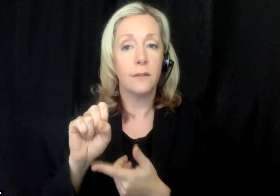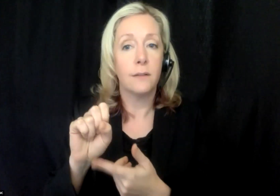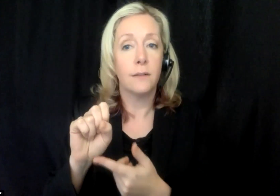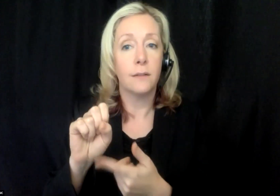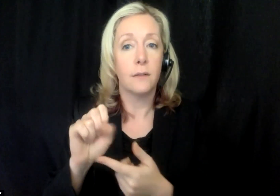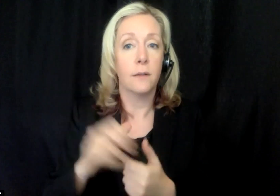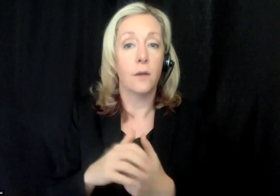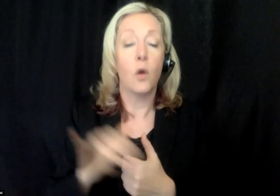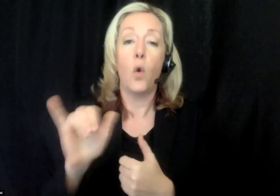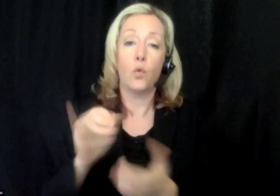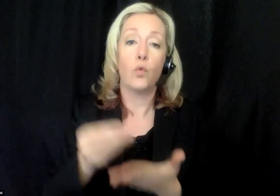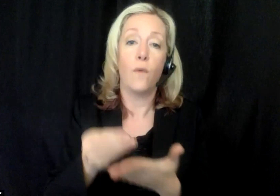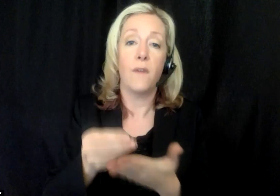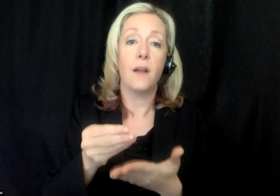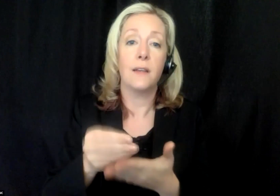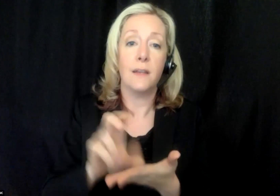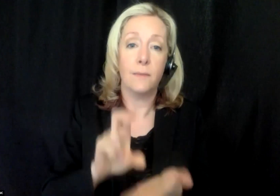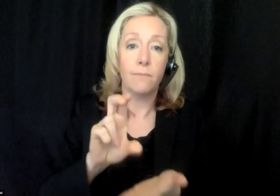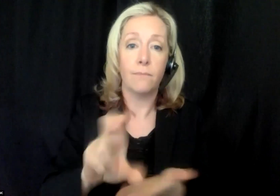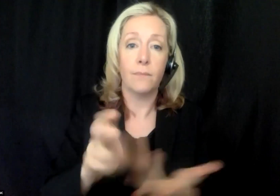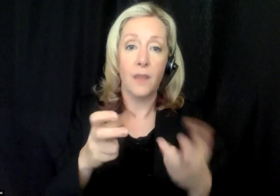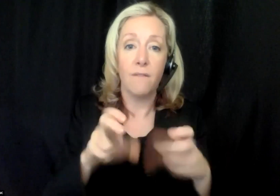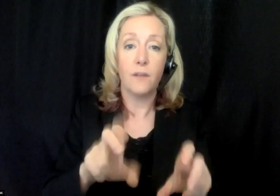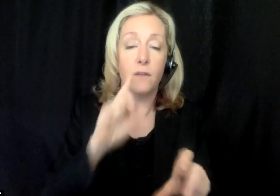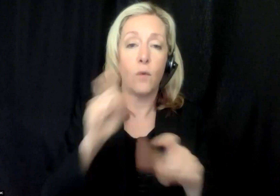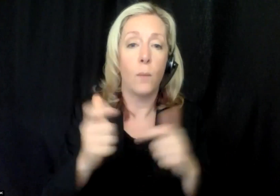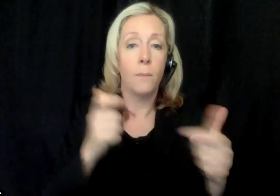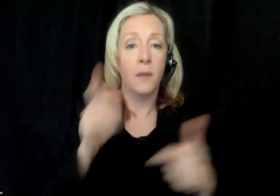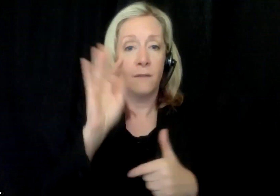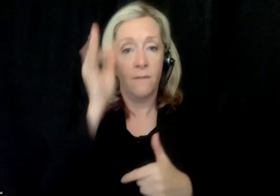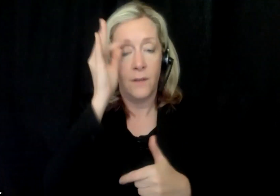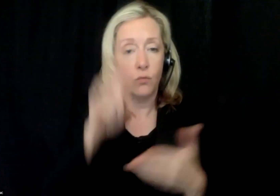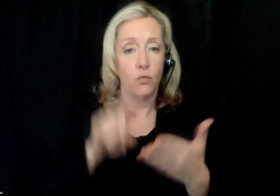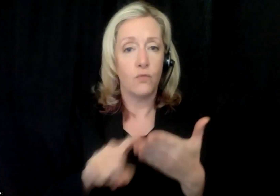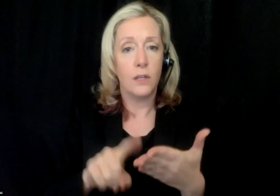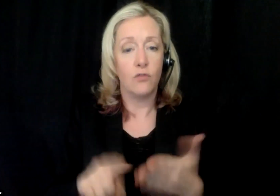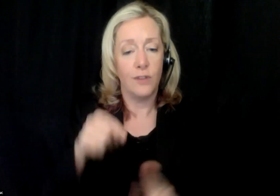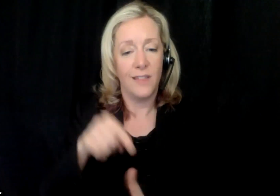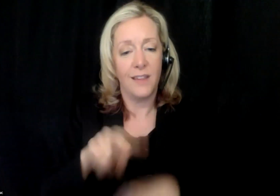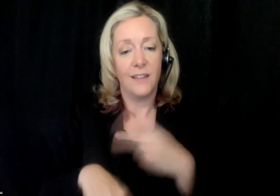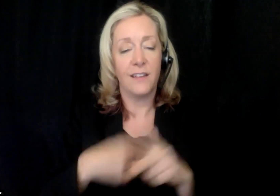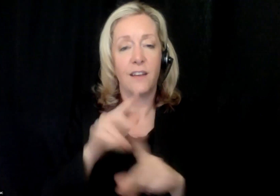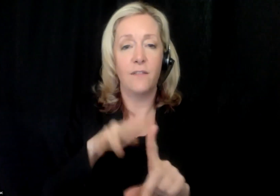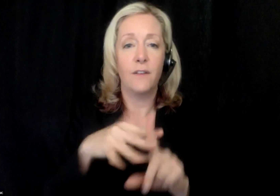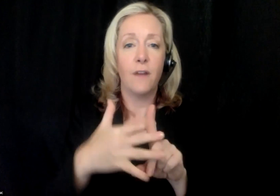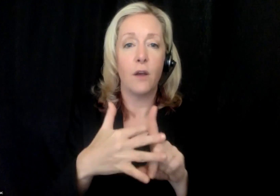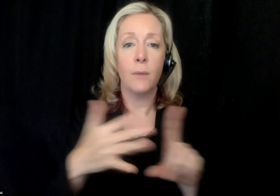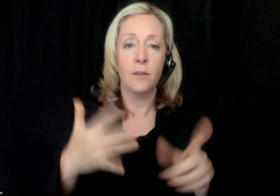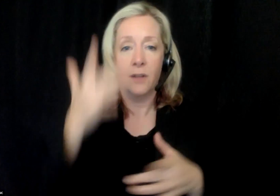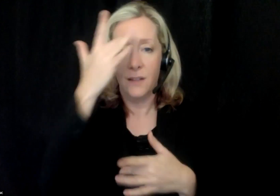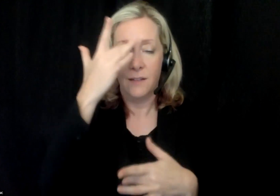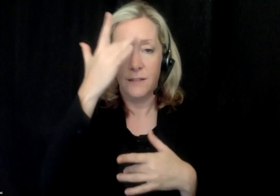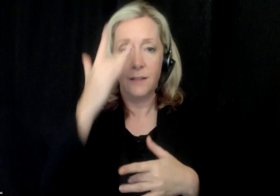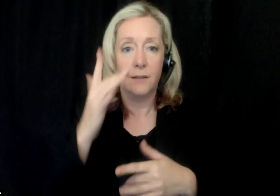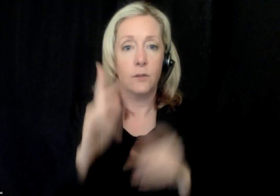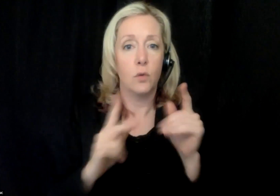putting funding into doing a major federal study of this type of environmental illness. so that people